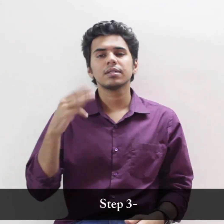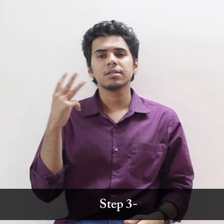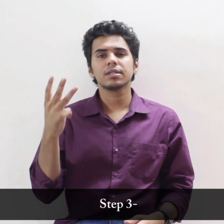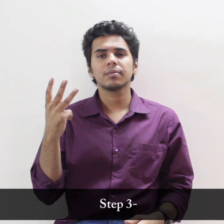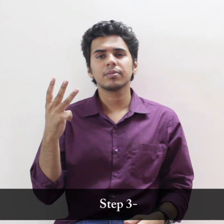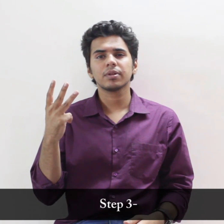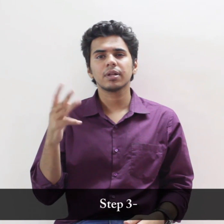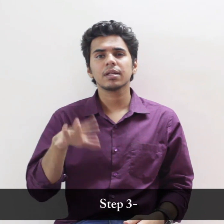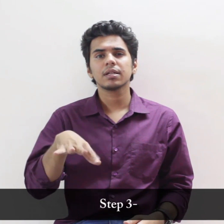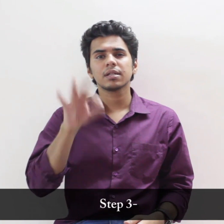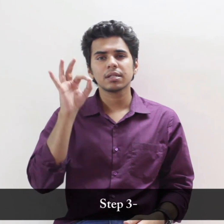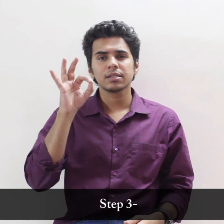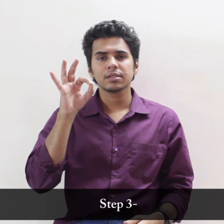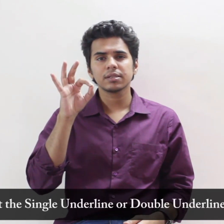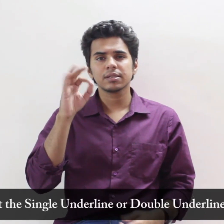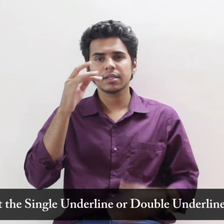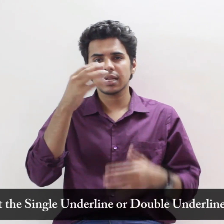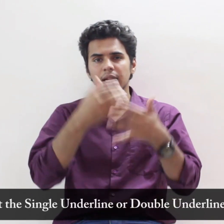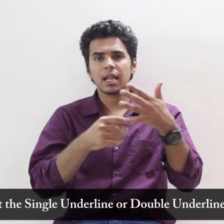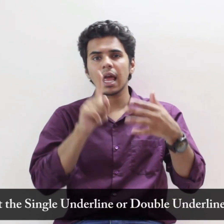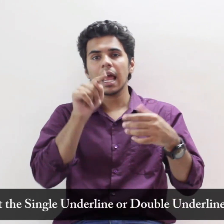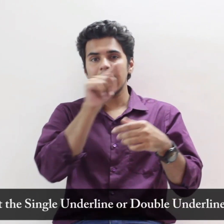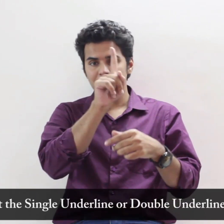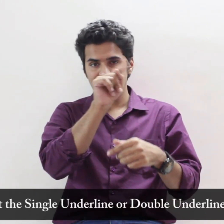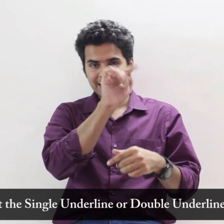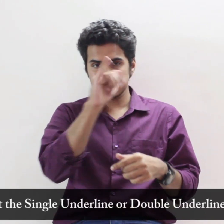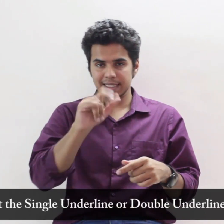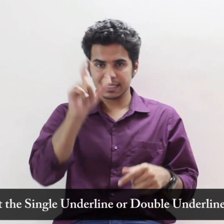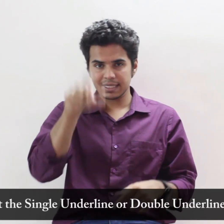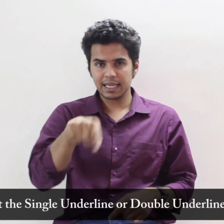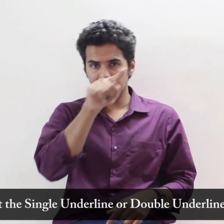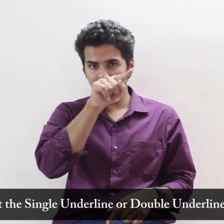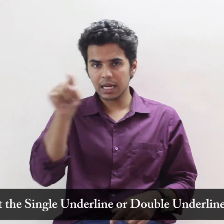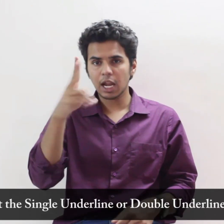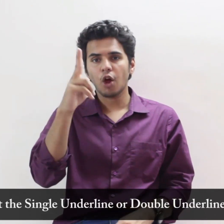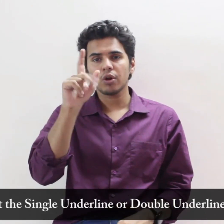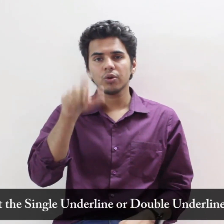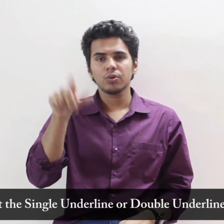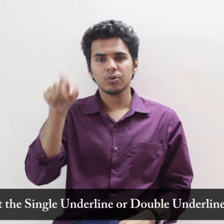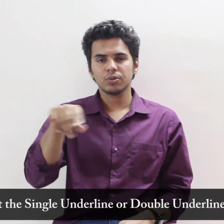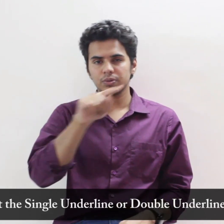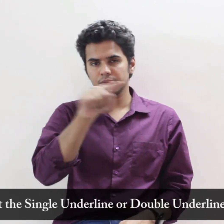command. Step 3. Select the single underline or double underline options.